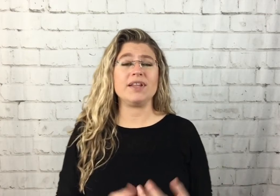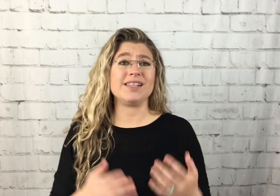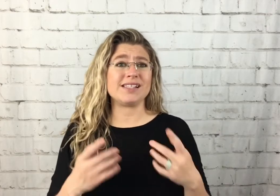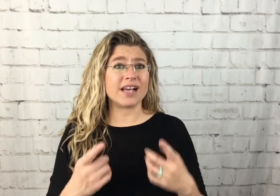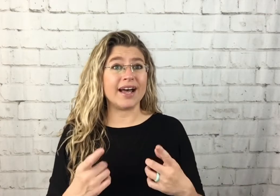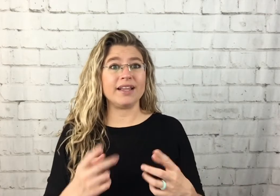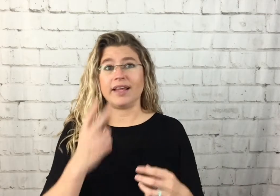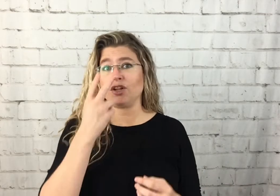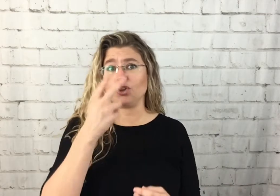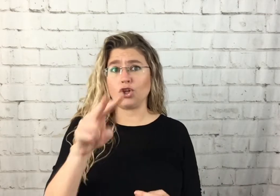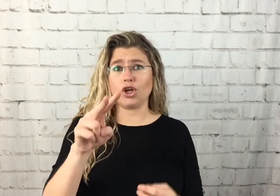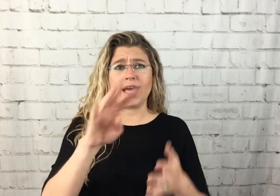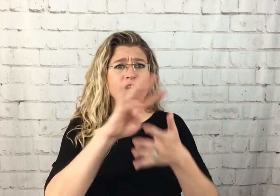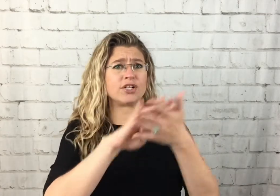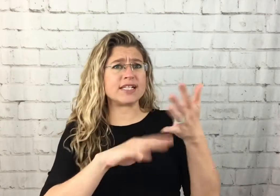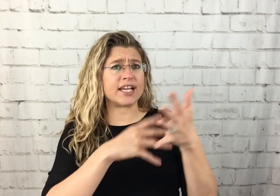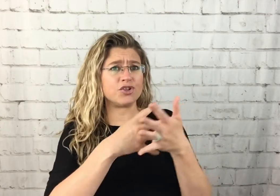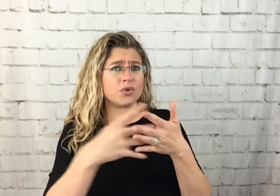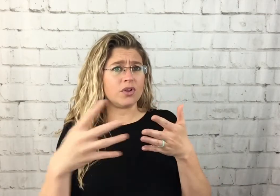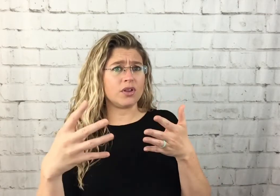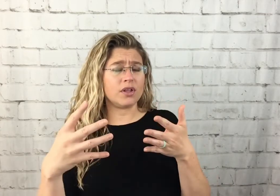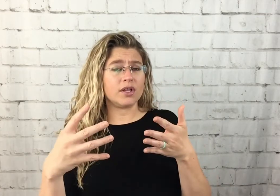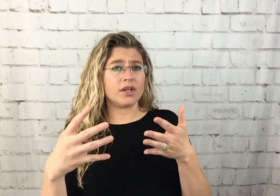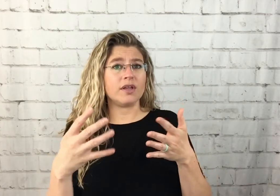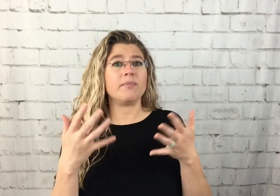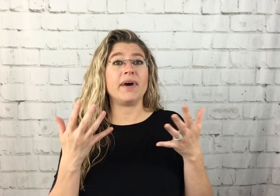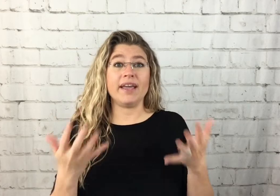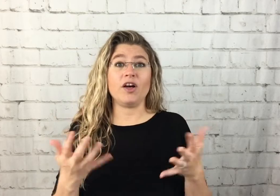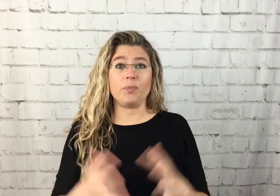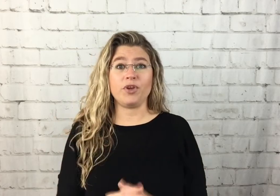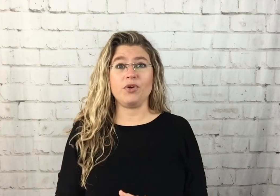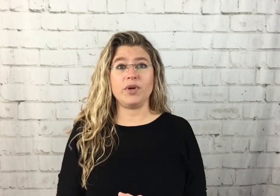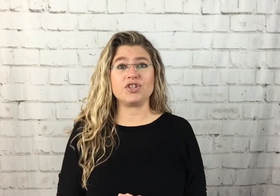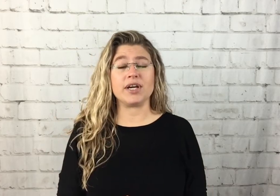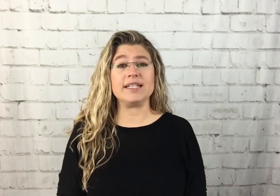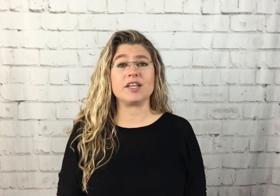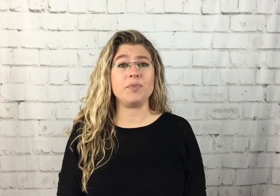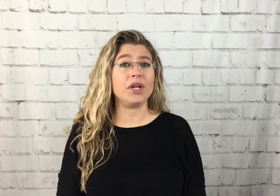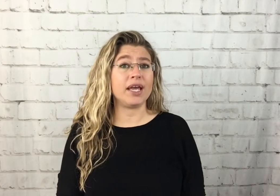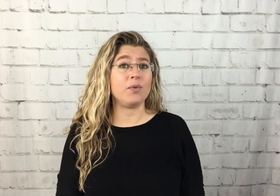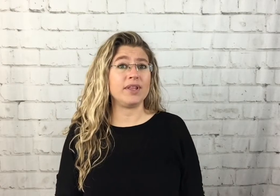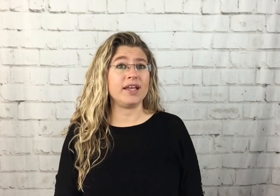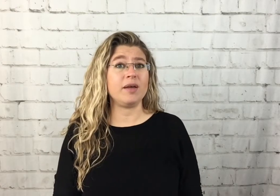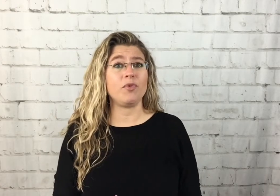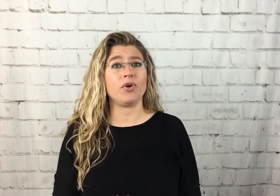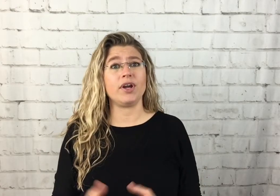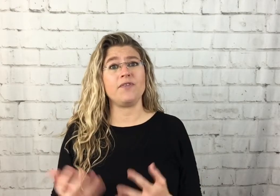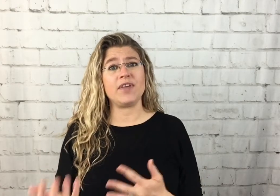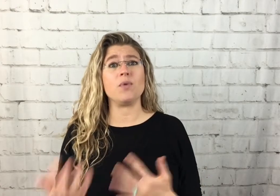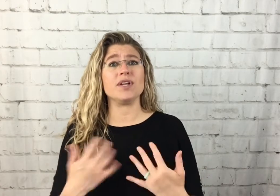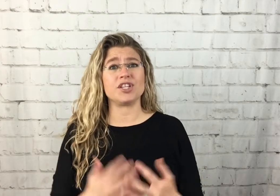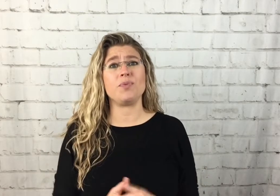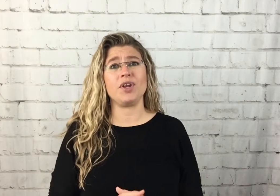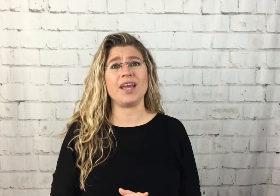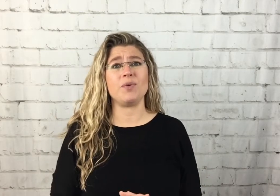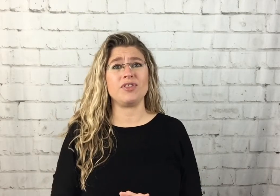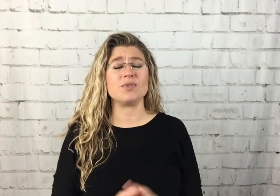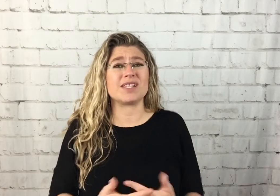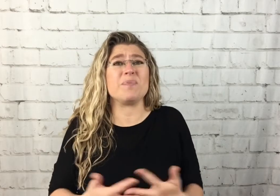this sign like look at your schedule might help you when trying to communicate with them, or if they want to communicate with you something